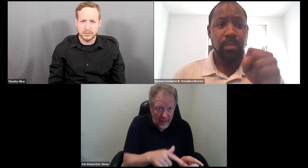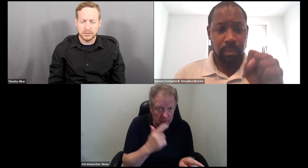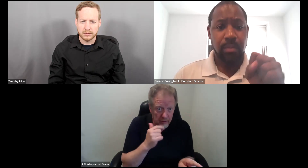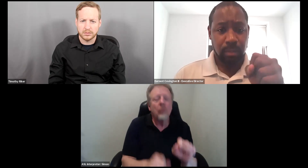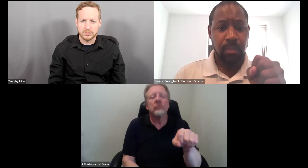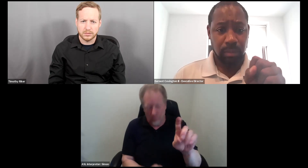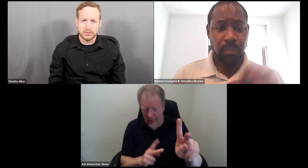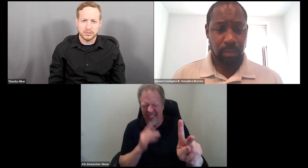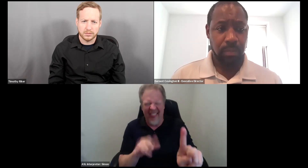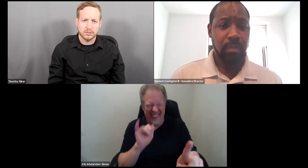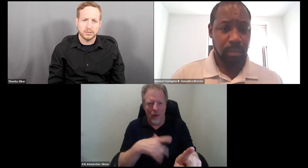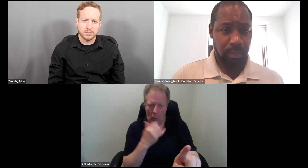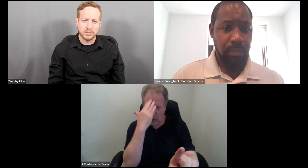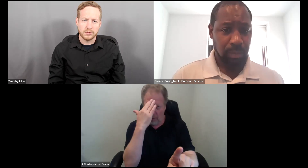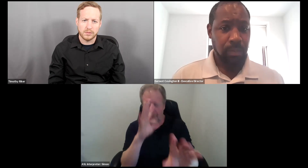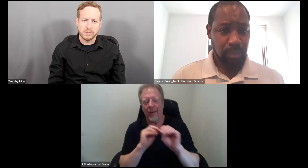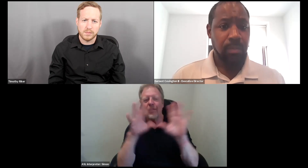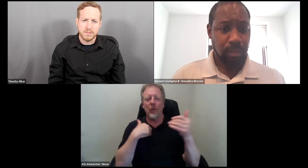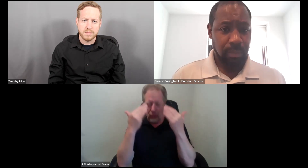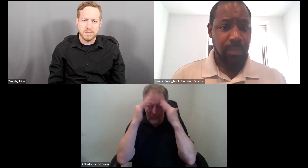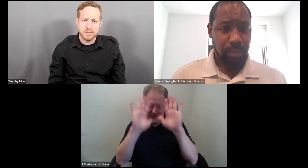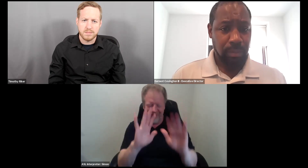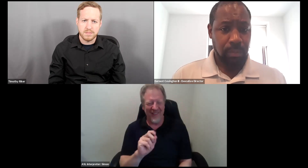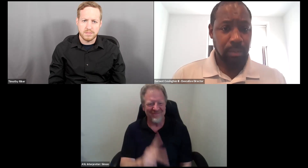Yes. Okay. Thank you. That's what I needed to know.